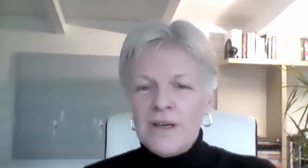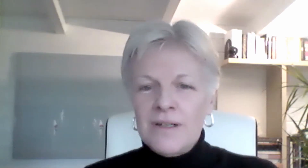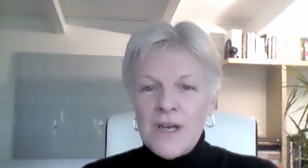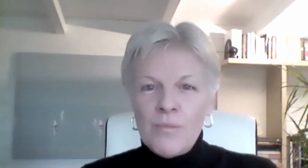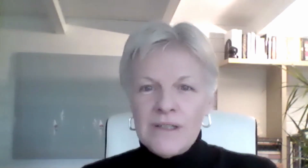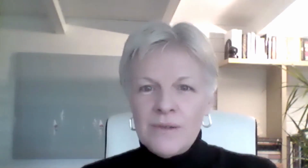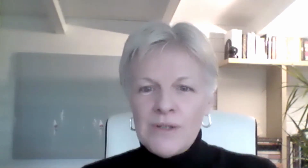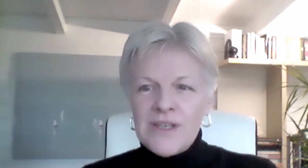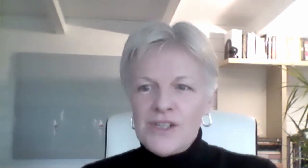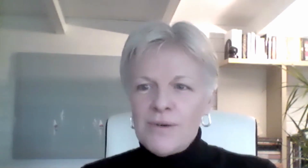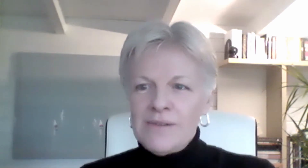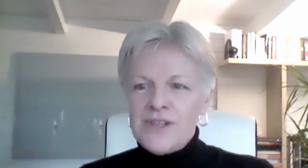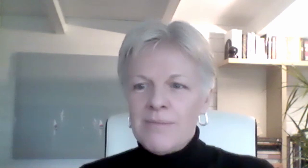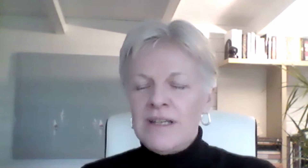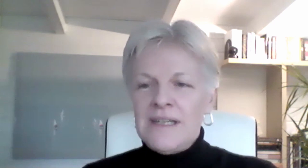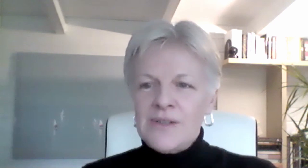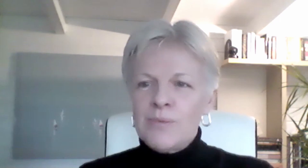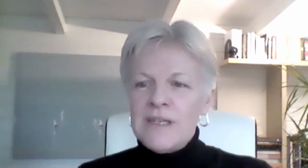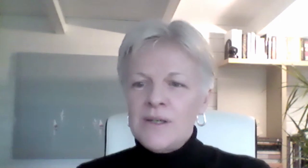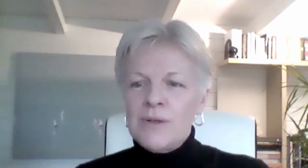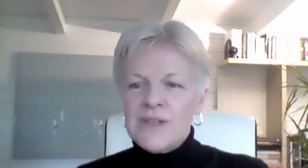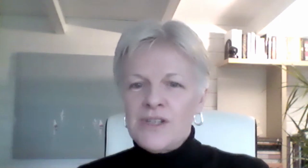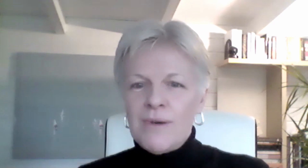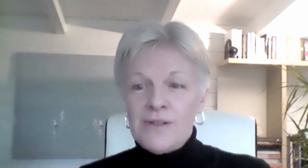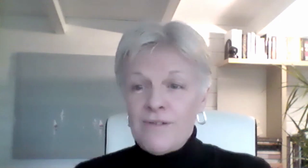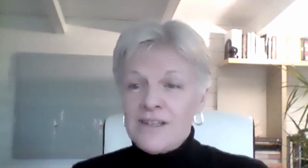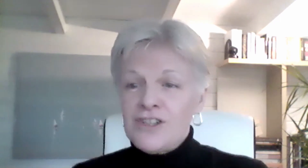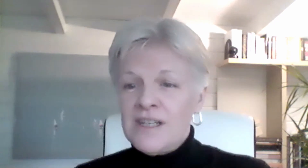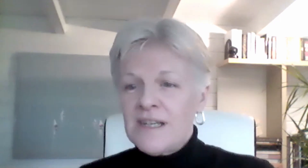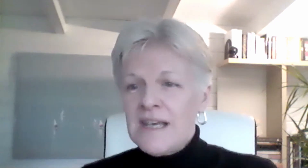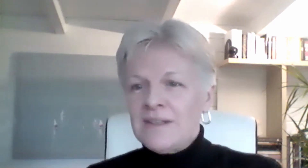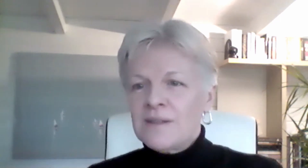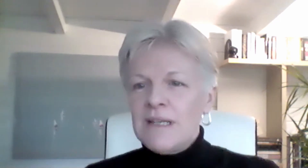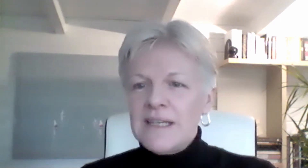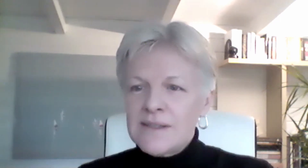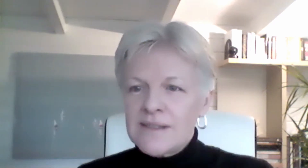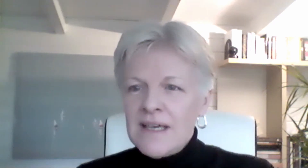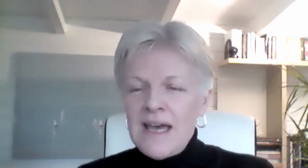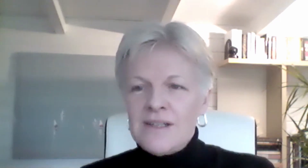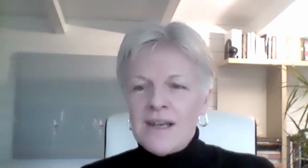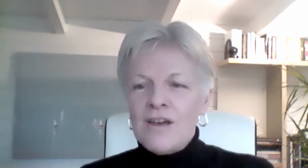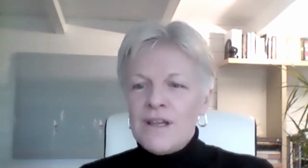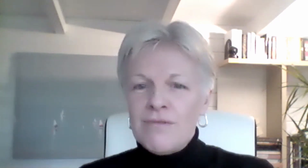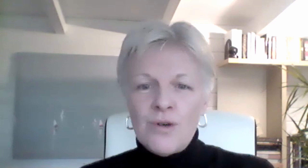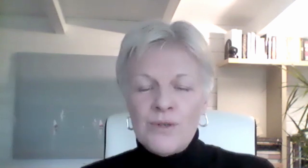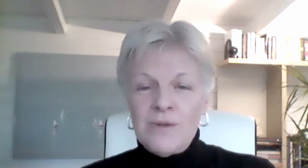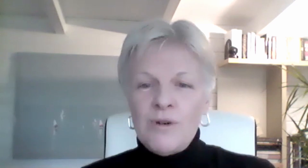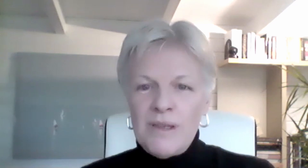webinar, we'll send you out early next week. We'll send you out a fact sheet and some links, and hopefully the recording will be